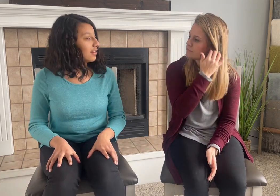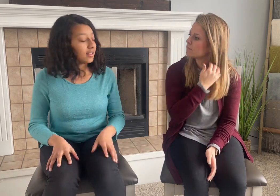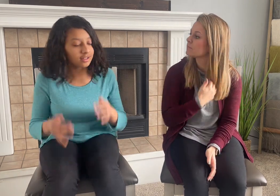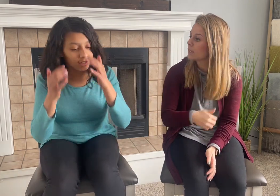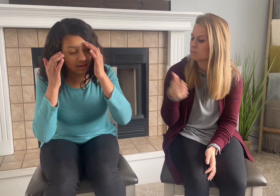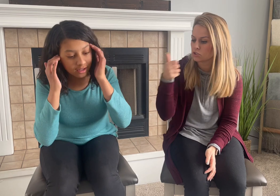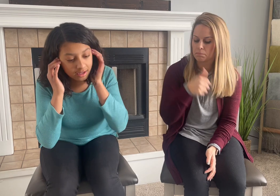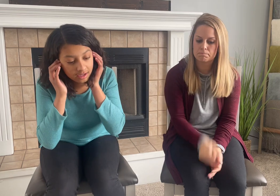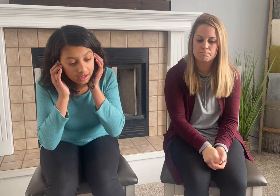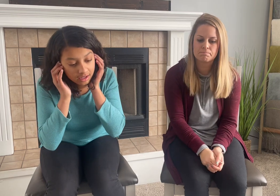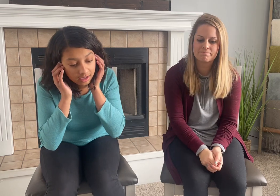Yeah, good job.